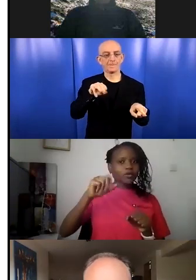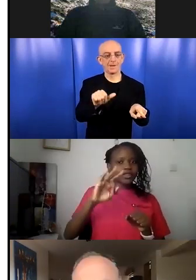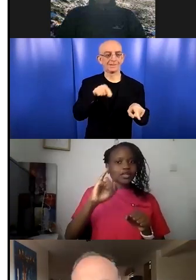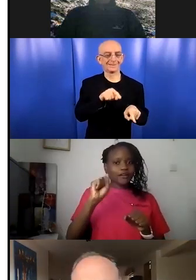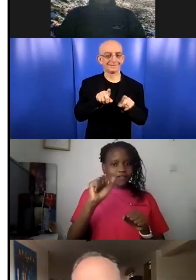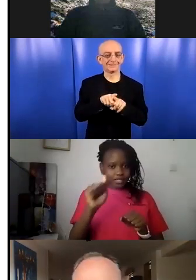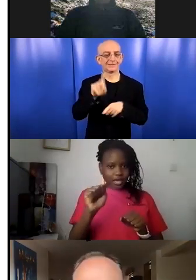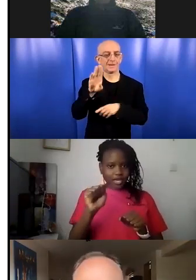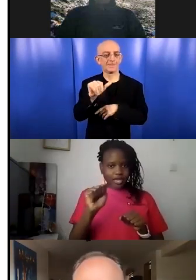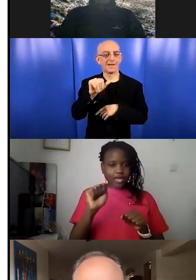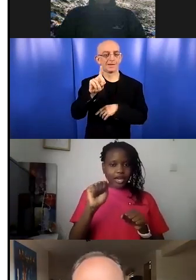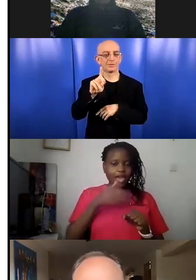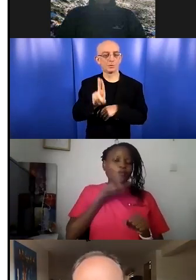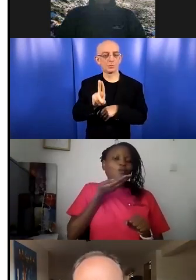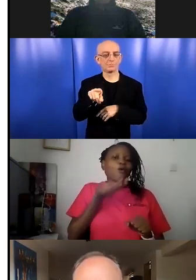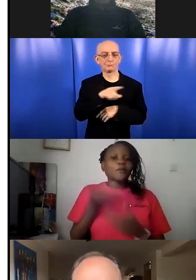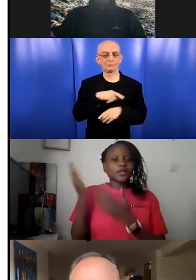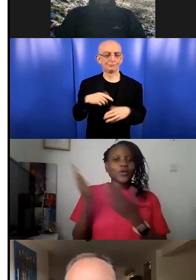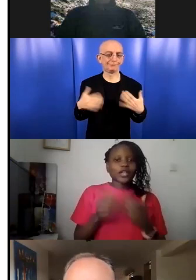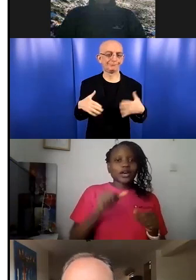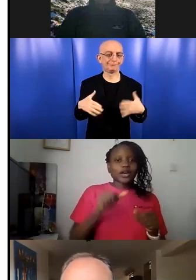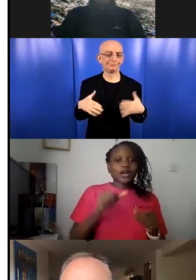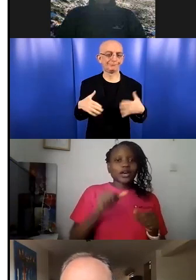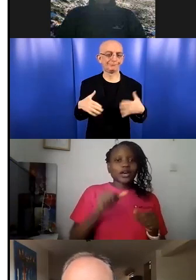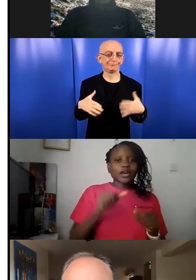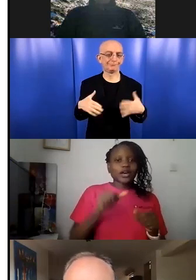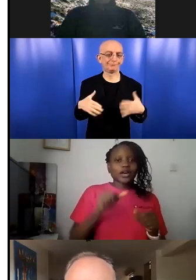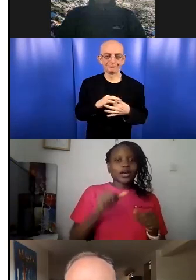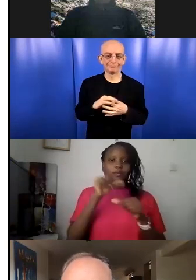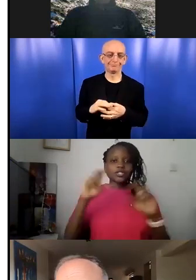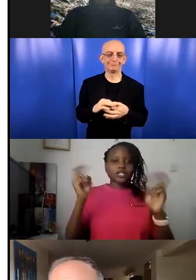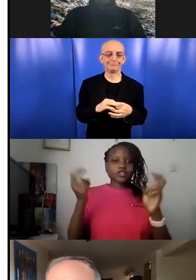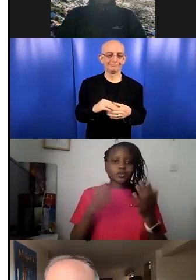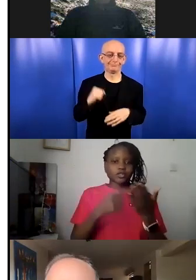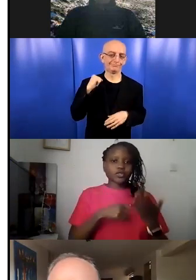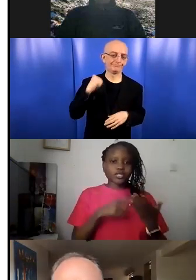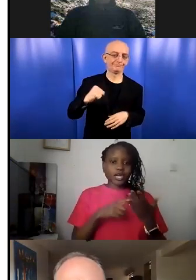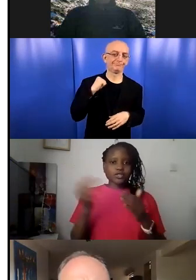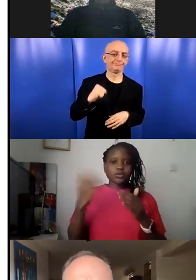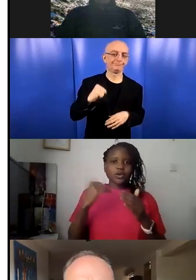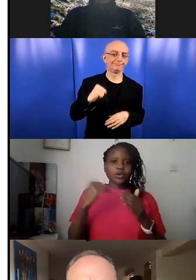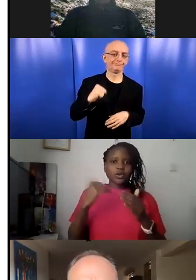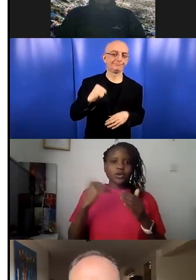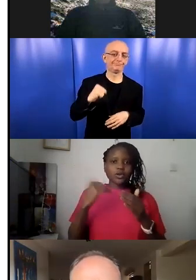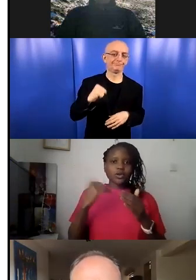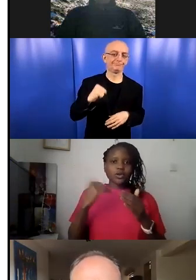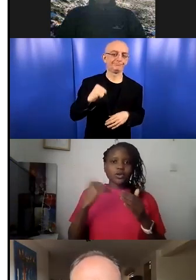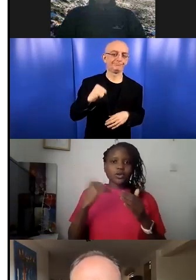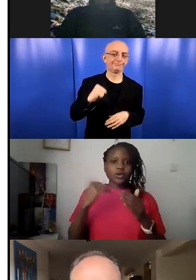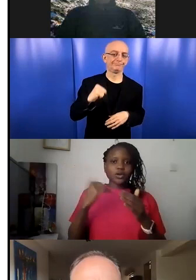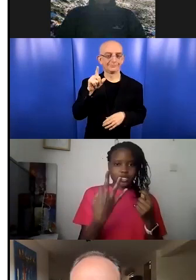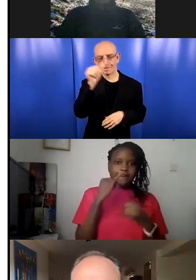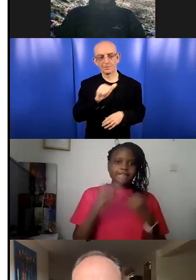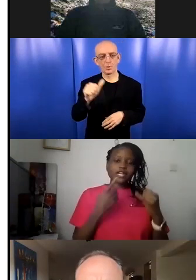I warmly welcome anybody who wants to talk about any of the topics that we discussed here to come to Breakout 3. A final